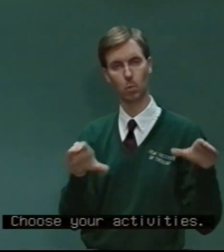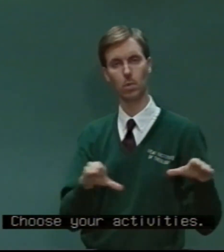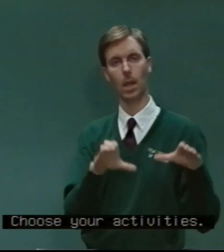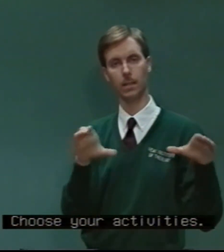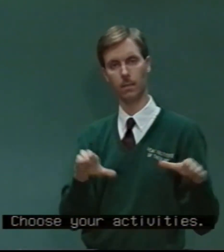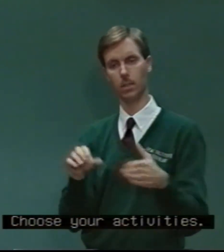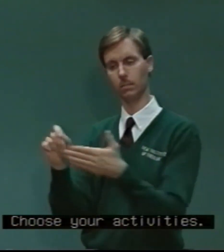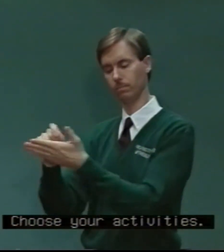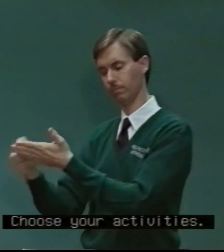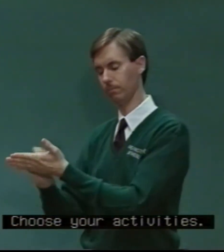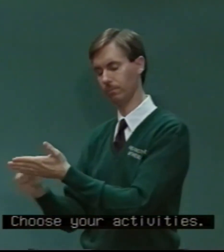activities.